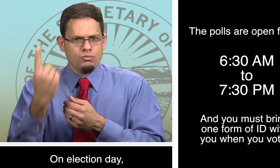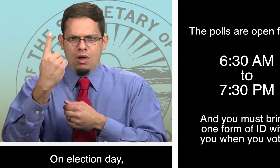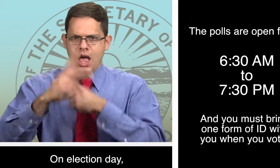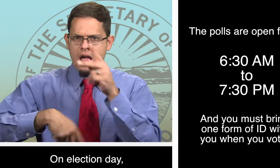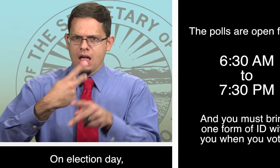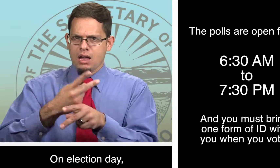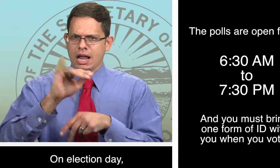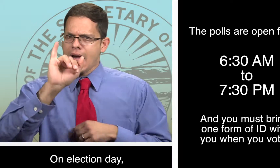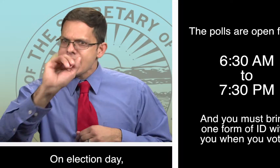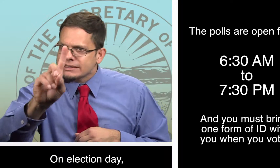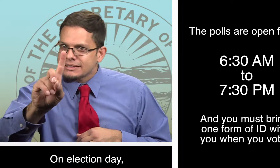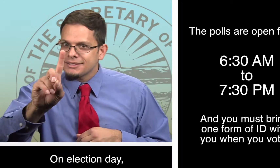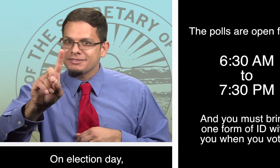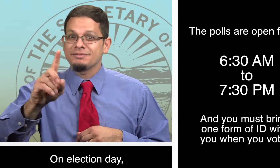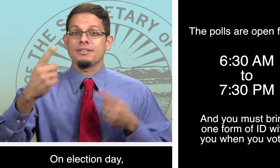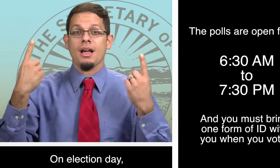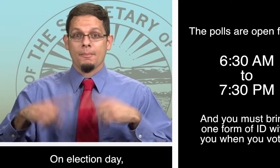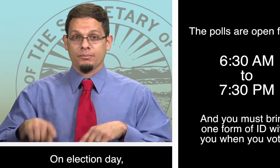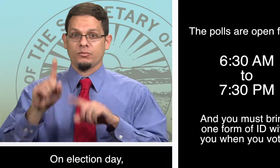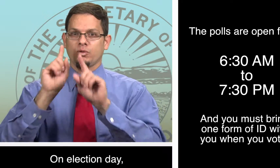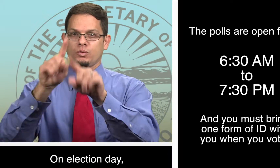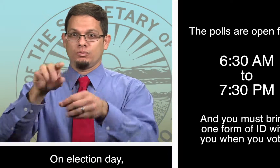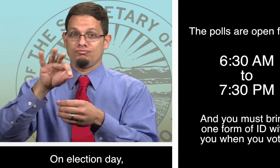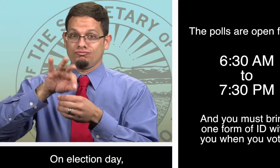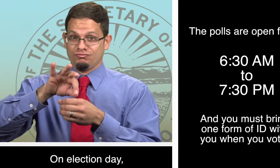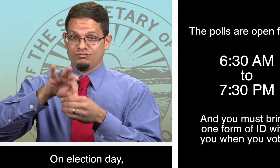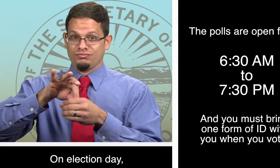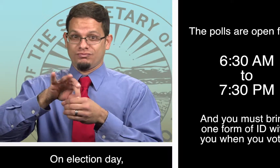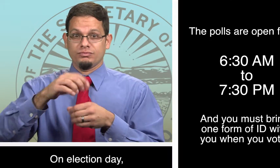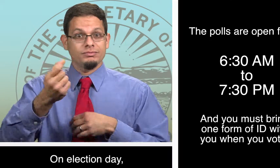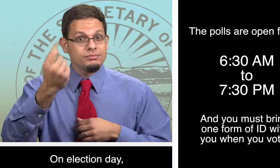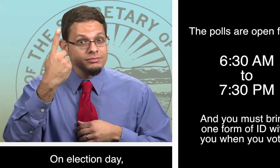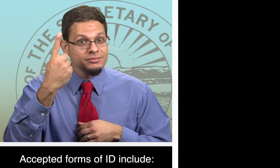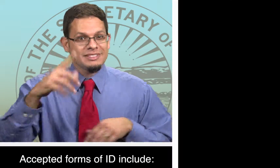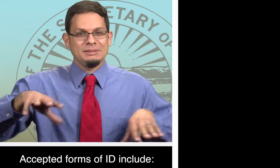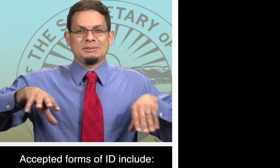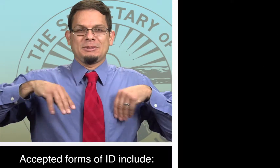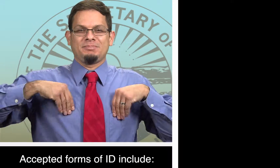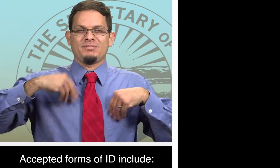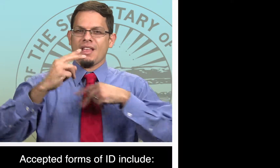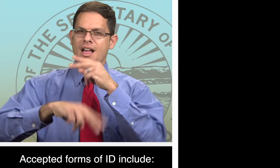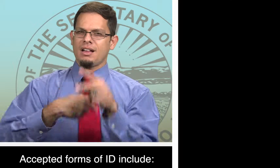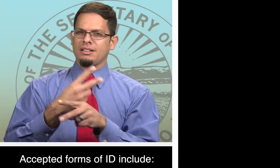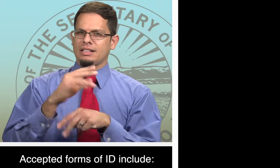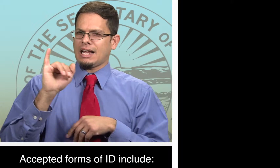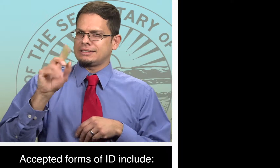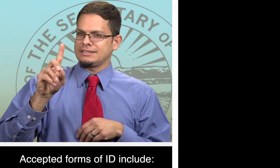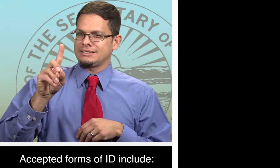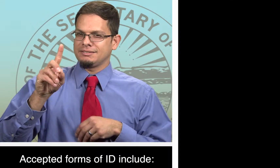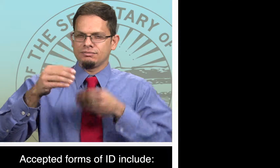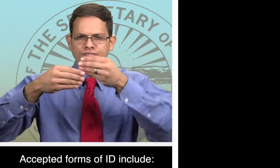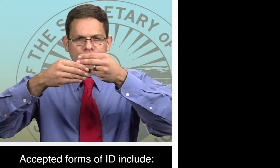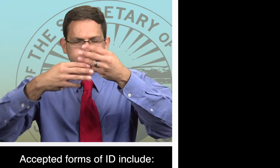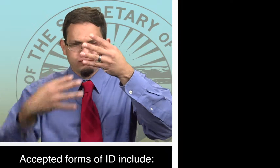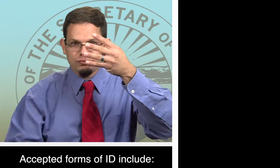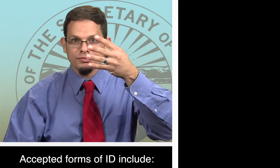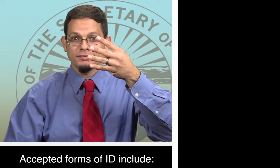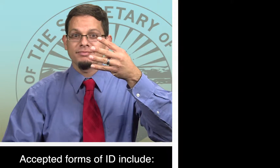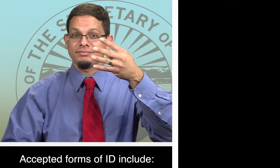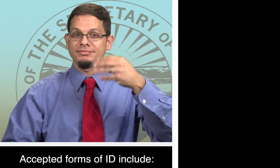And you must bring one form of ID with you when you vote. Accepted forms of ID include